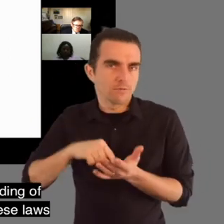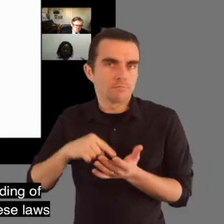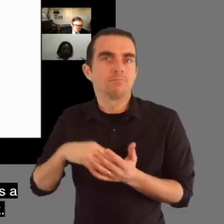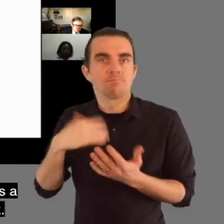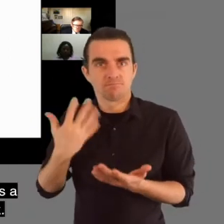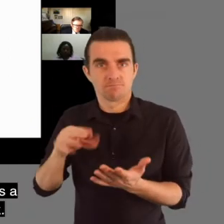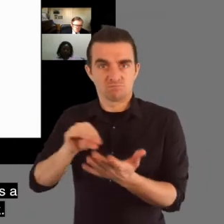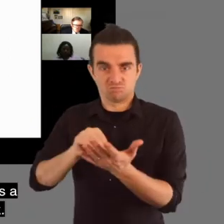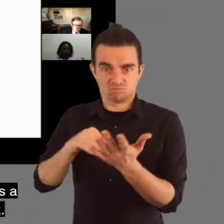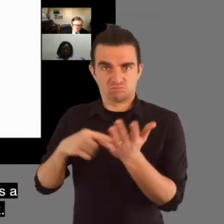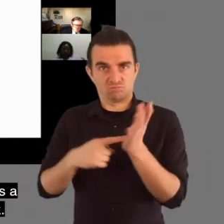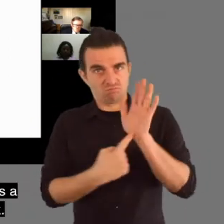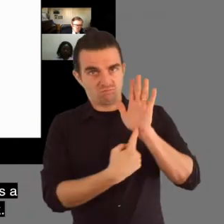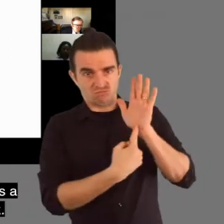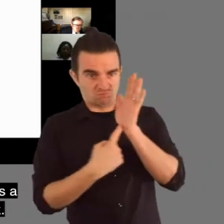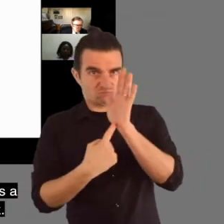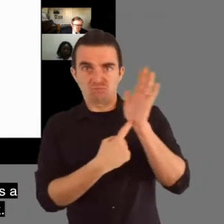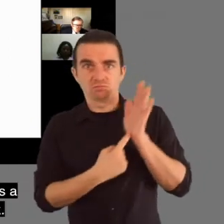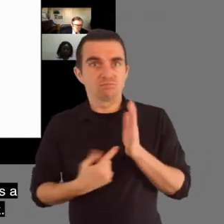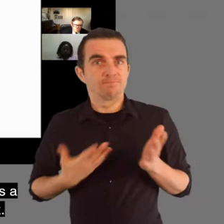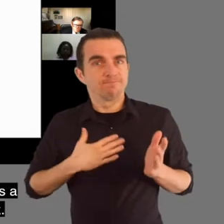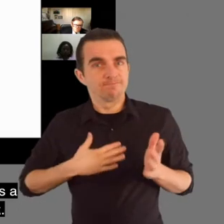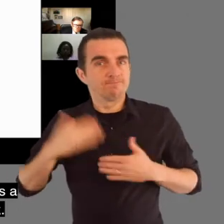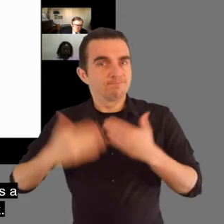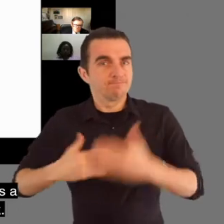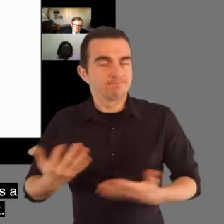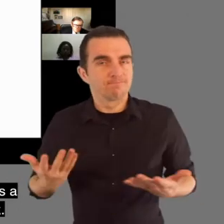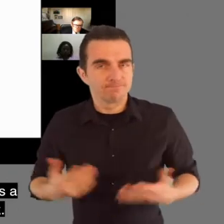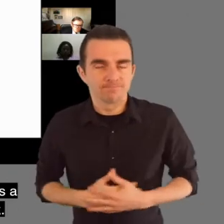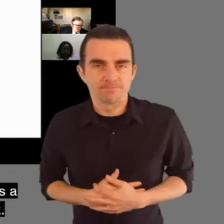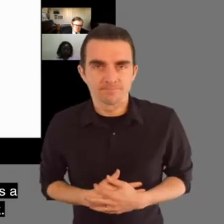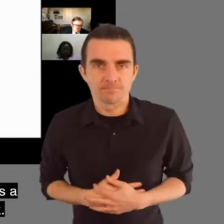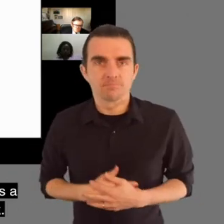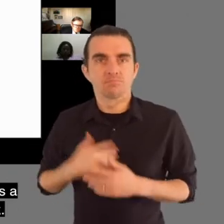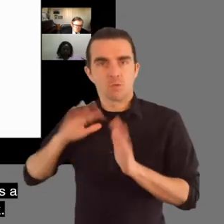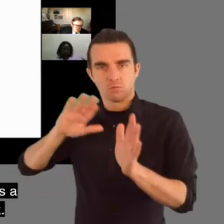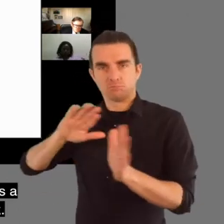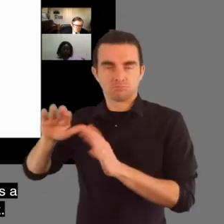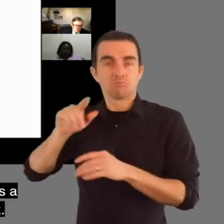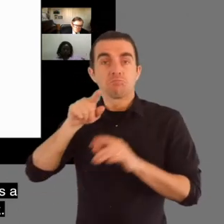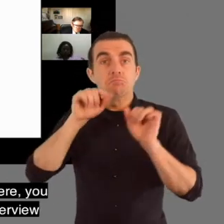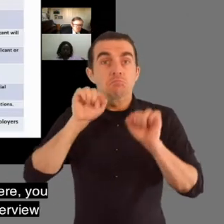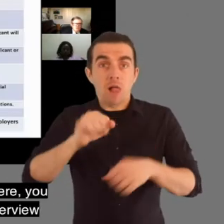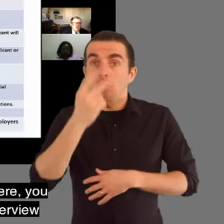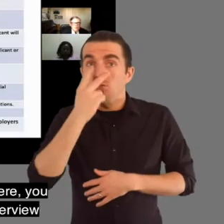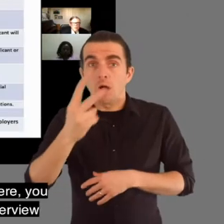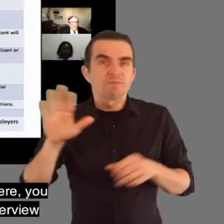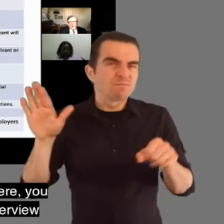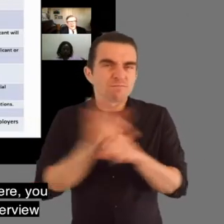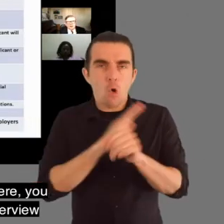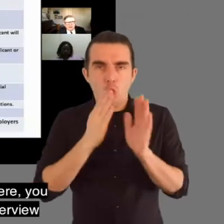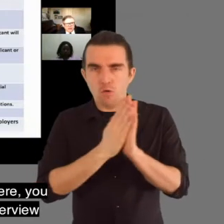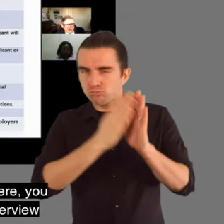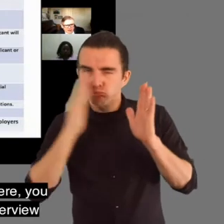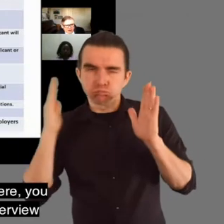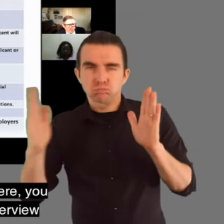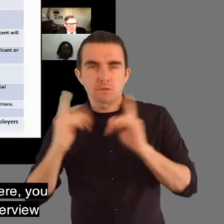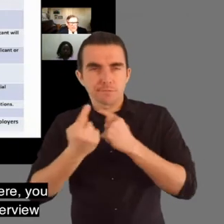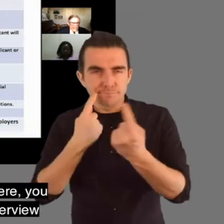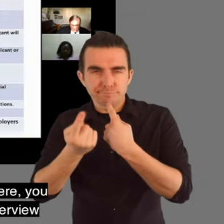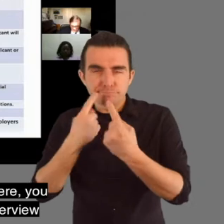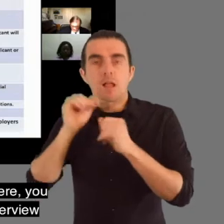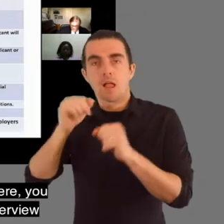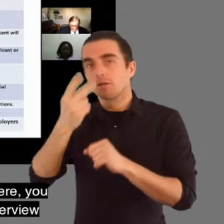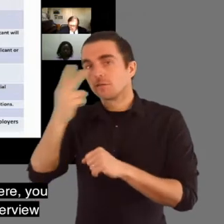are very poor, and it remains a piece of paper as I speak. Okay, I'm going to leave